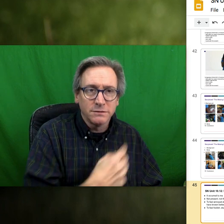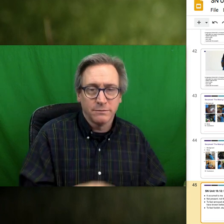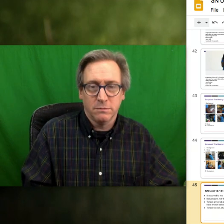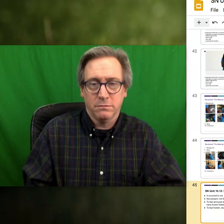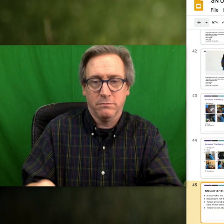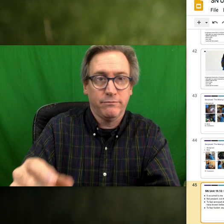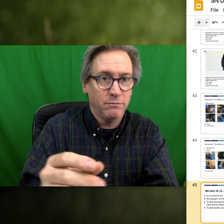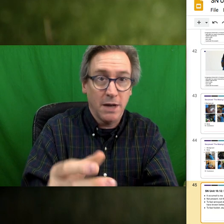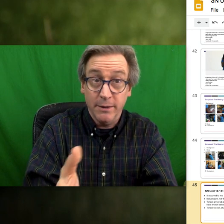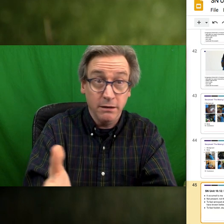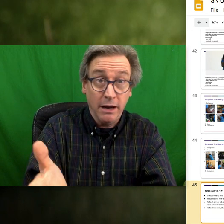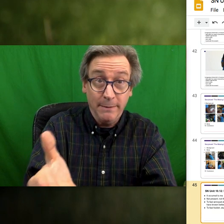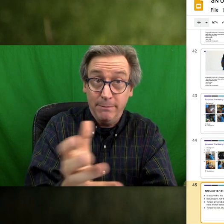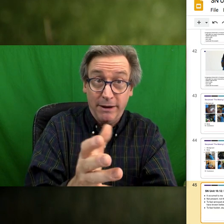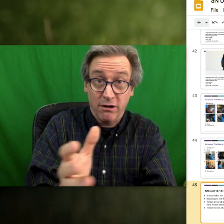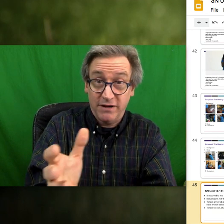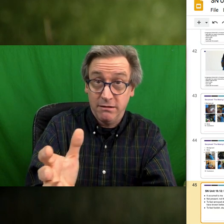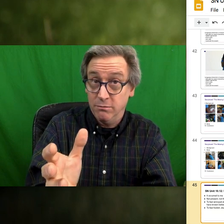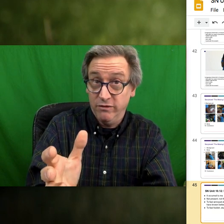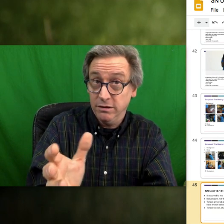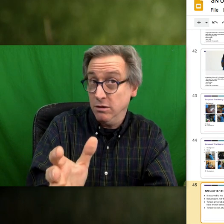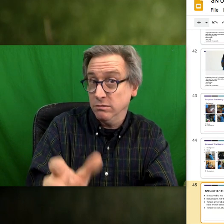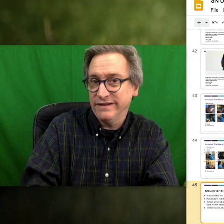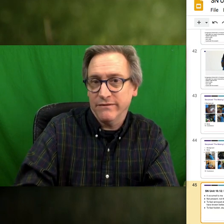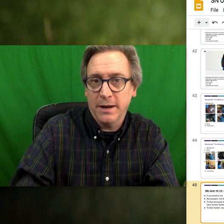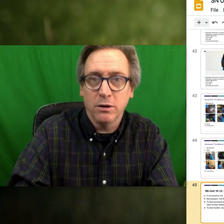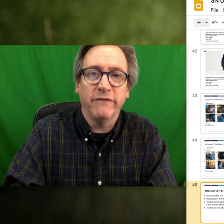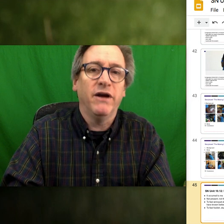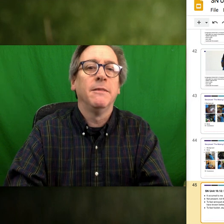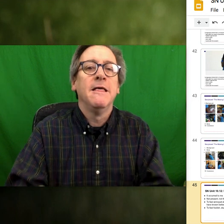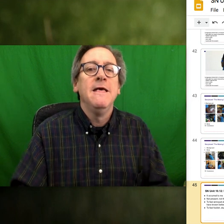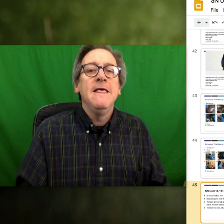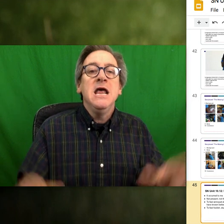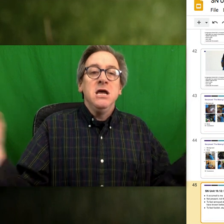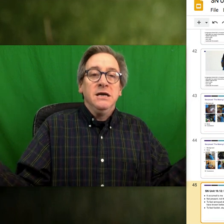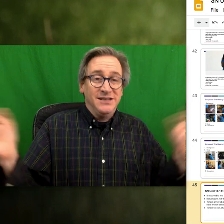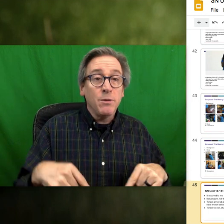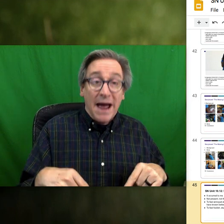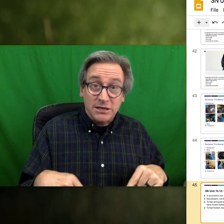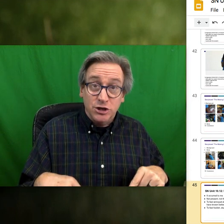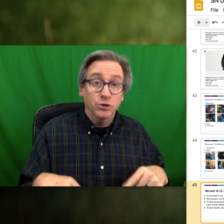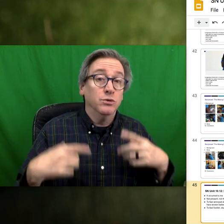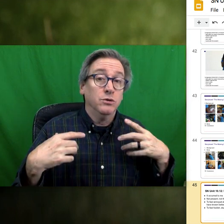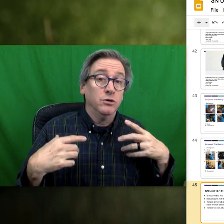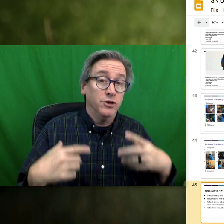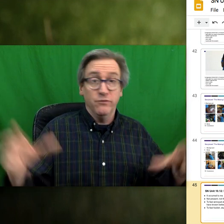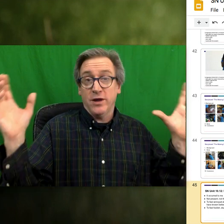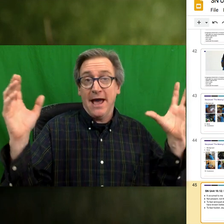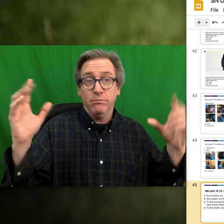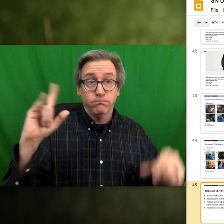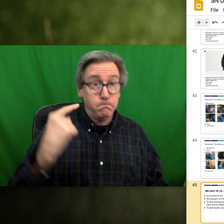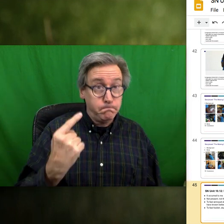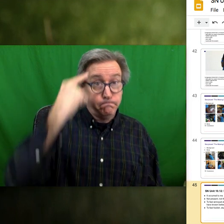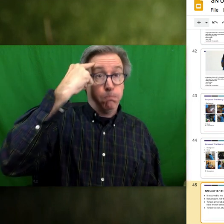$2. Anybody? Better Off Dead movie? No? Okay, fine. So then we're back to the new